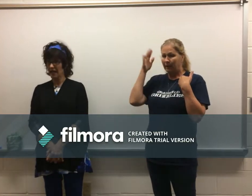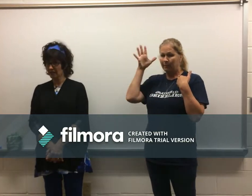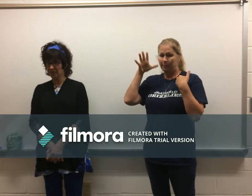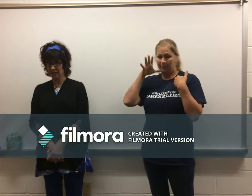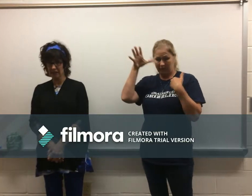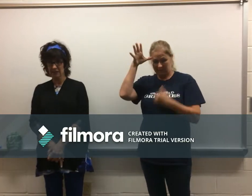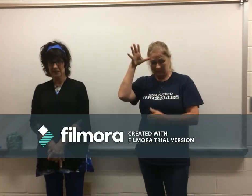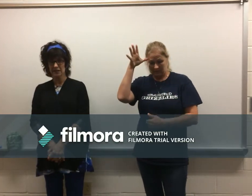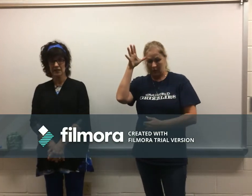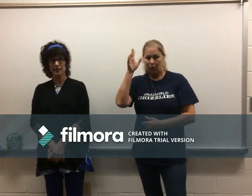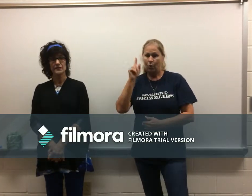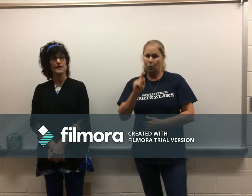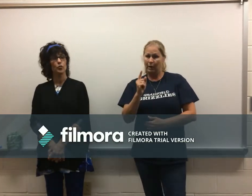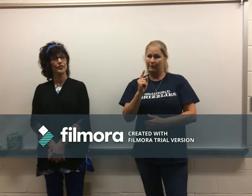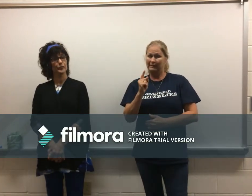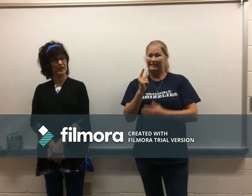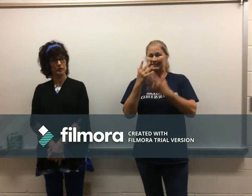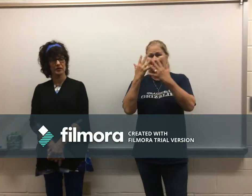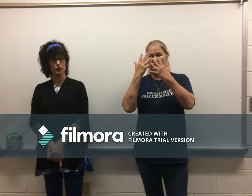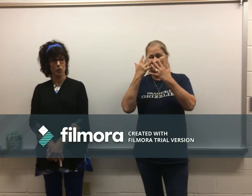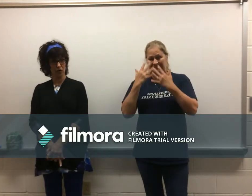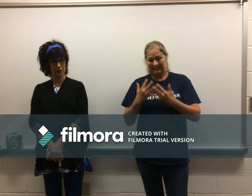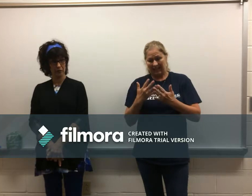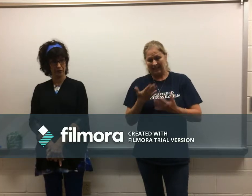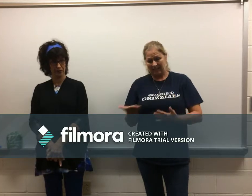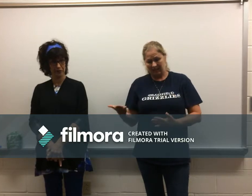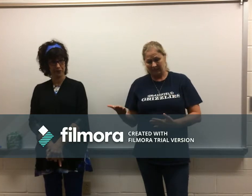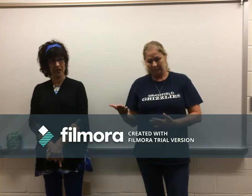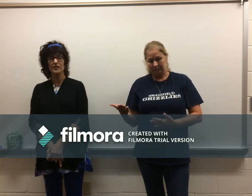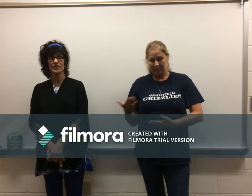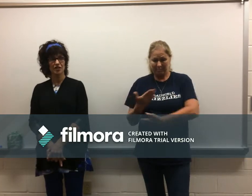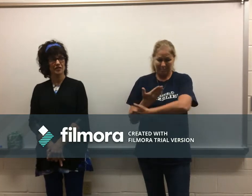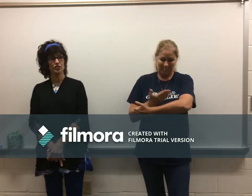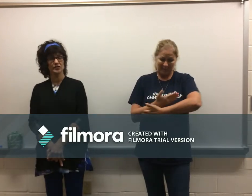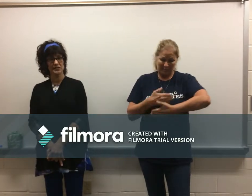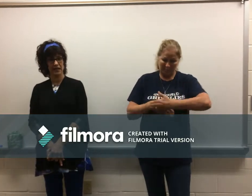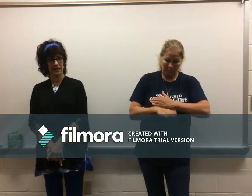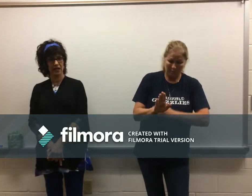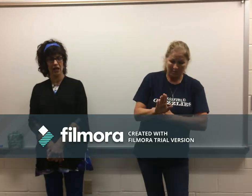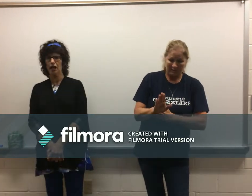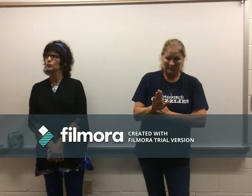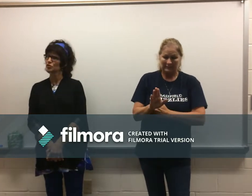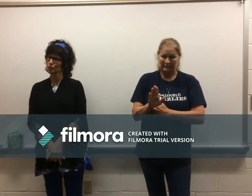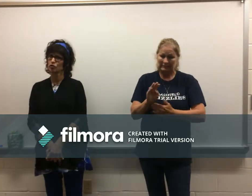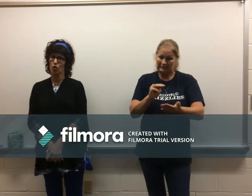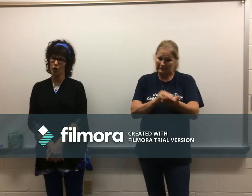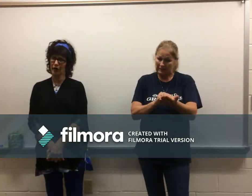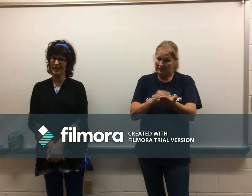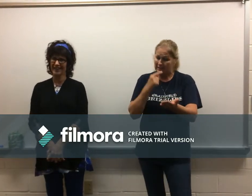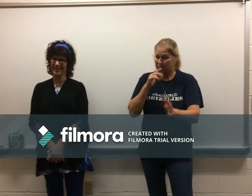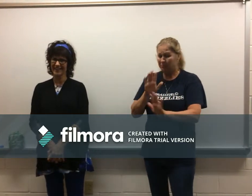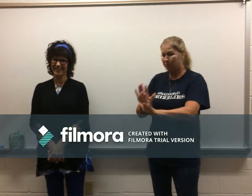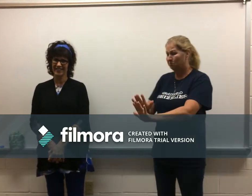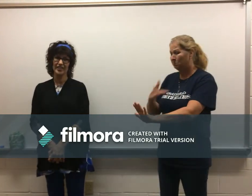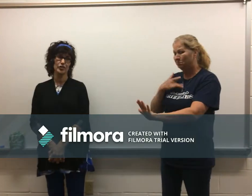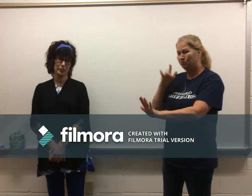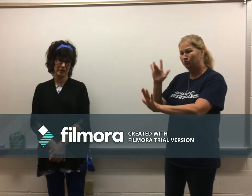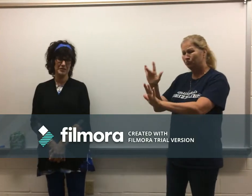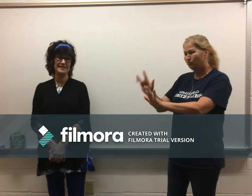sad things is that when the baby is born, the doctors say, "I'm so sorry that your baby's